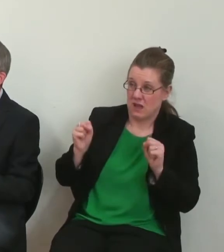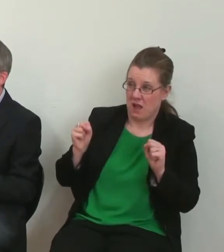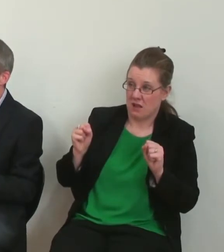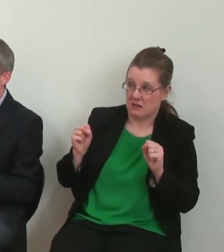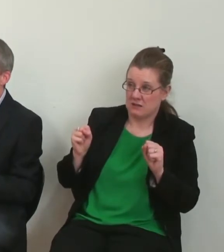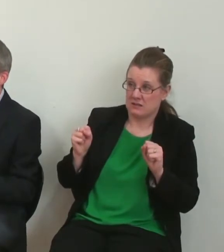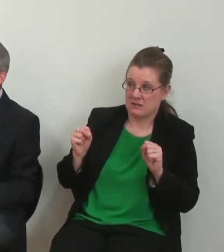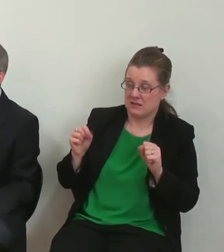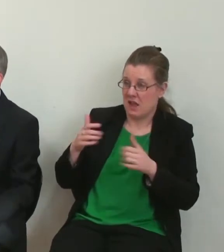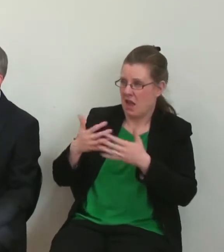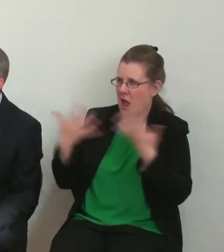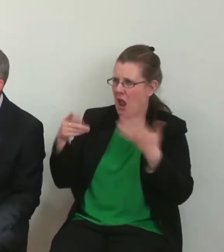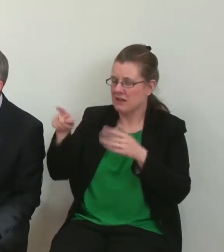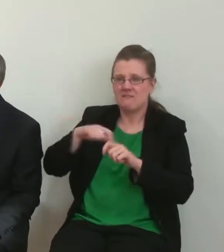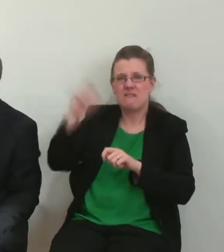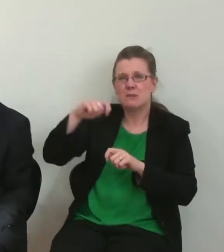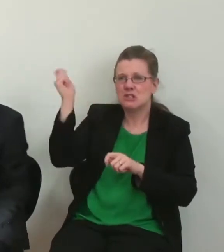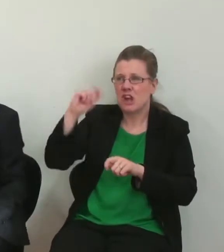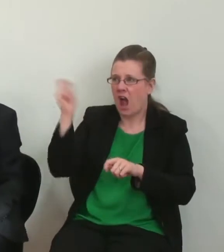gesturing. There's lots of colour on these flip chart.